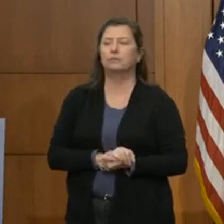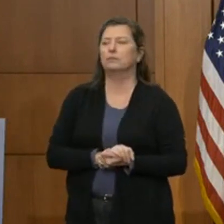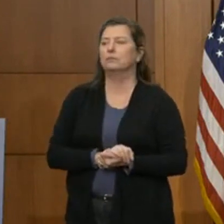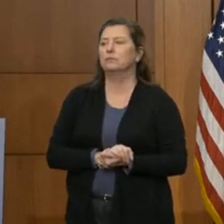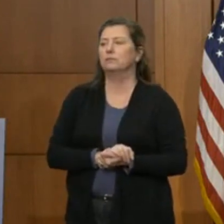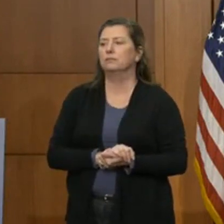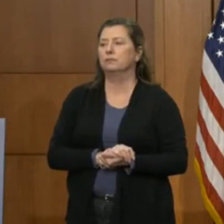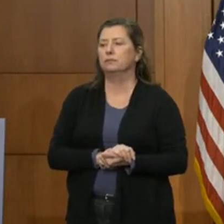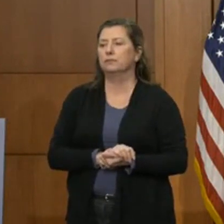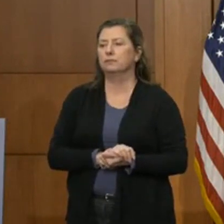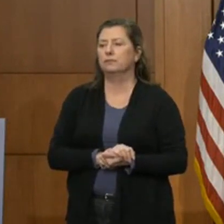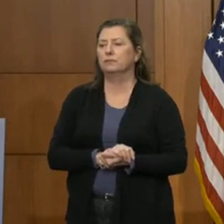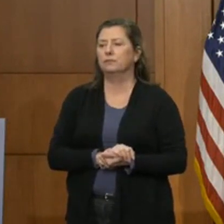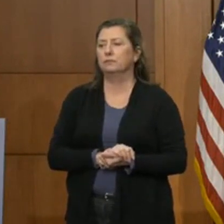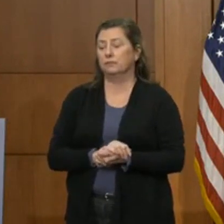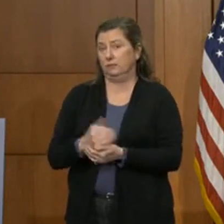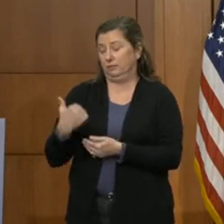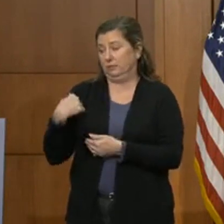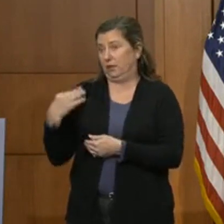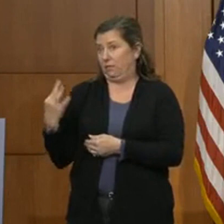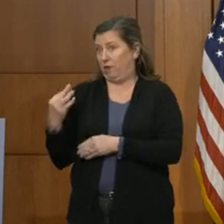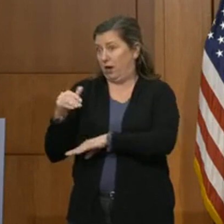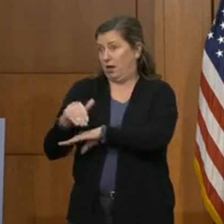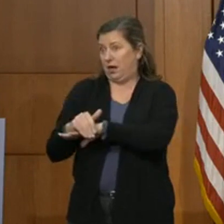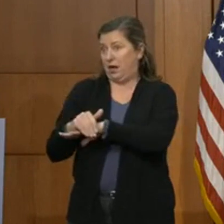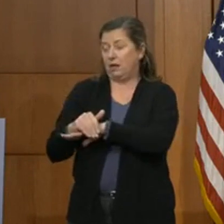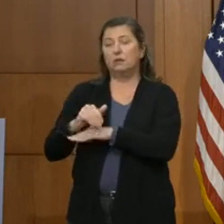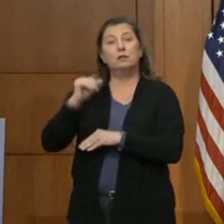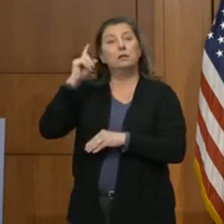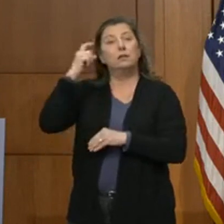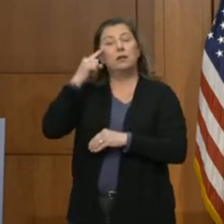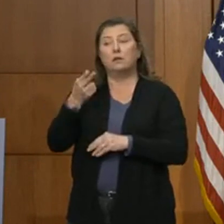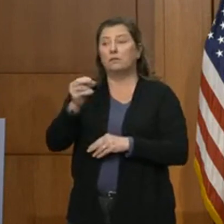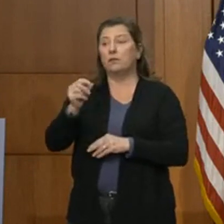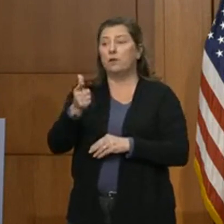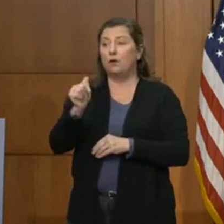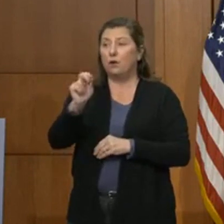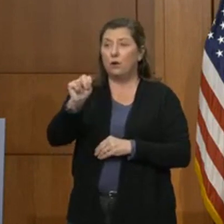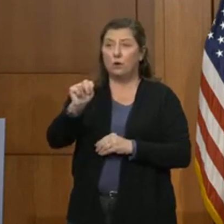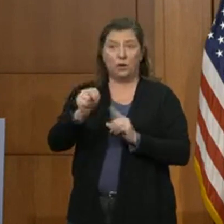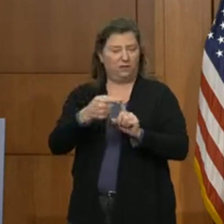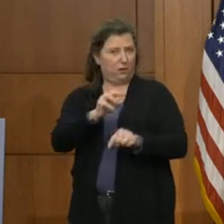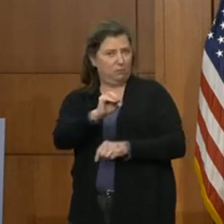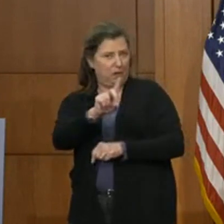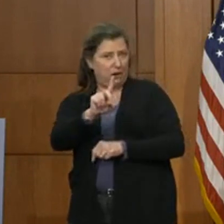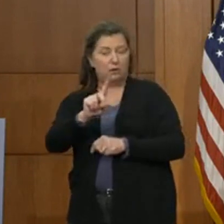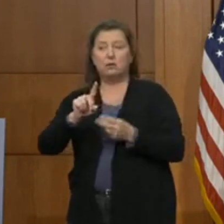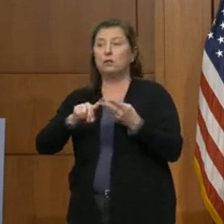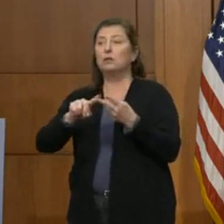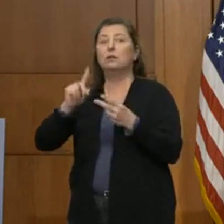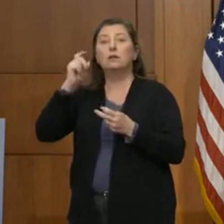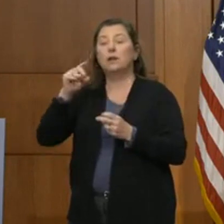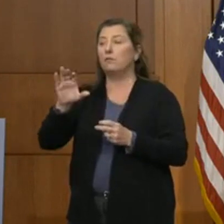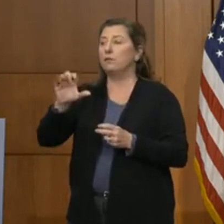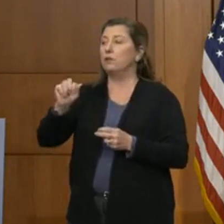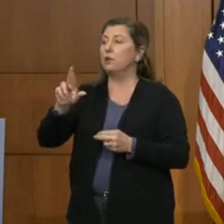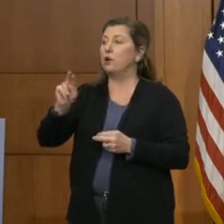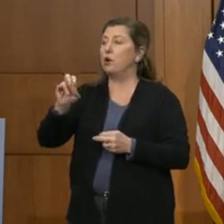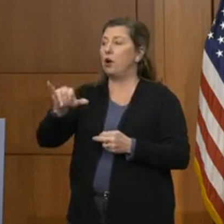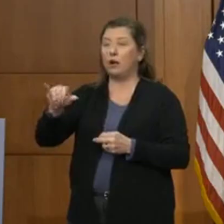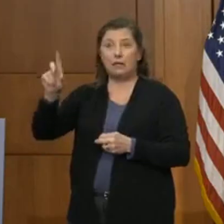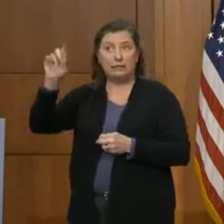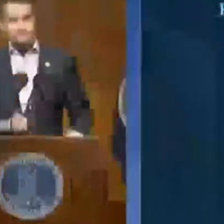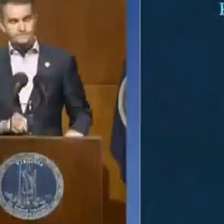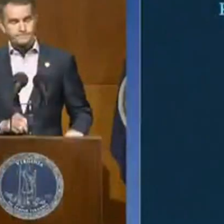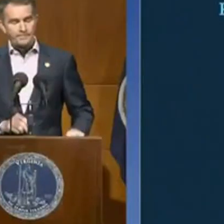Friday evening, I joined Governor Hogan of Maryland and Governor Carney of Delaware in writing a letter to our